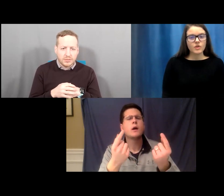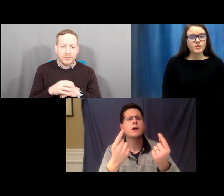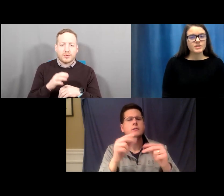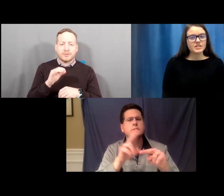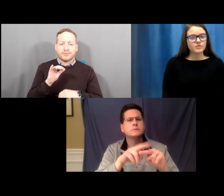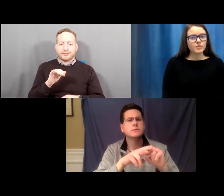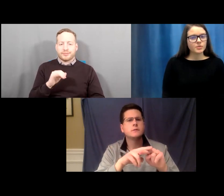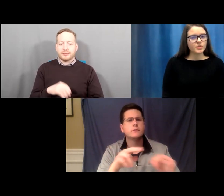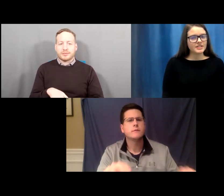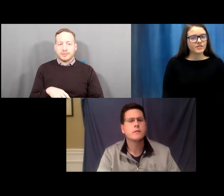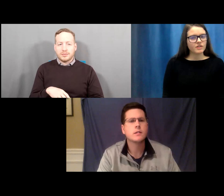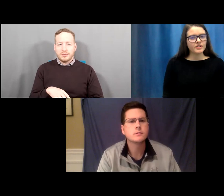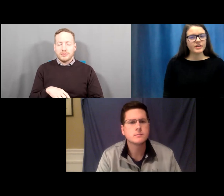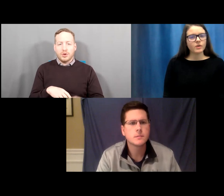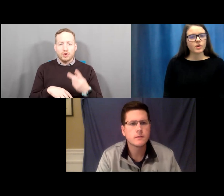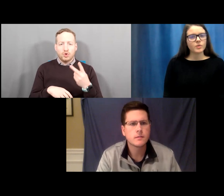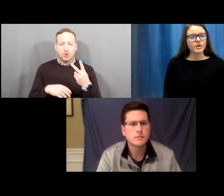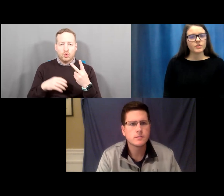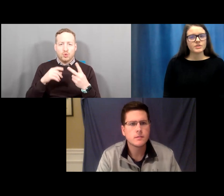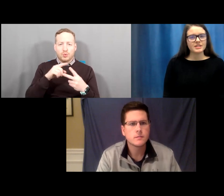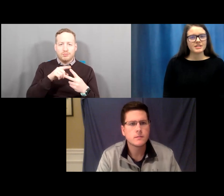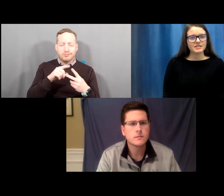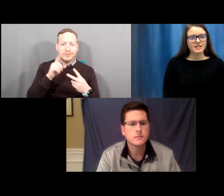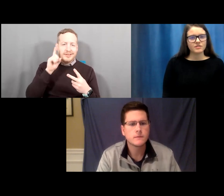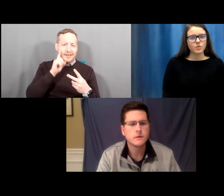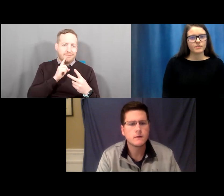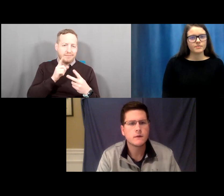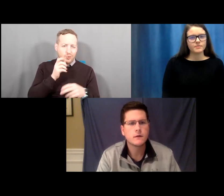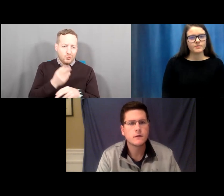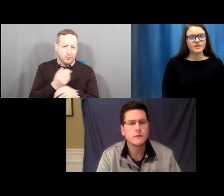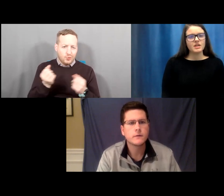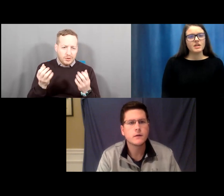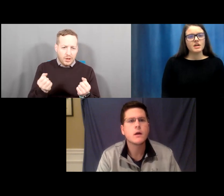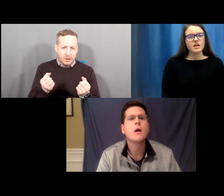So are those seats for people who are deaf and hard of hearing, or what are those seats designated for?